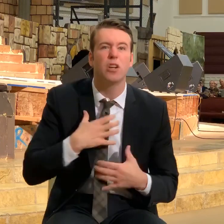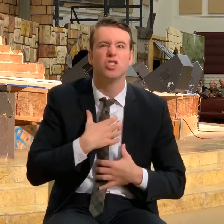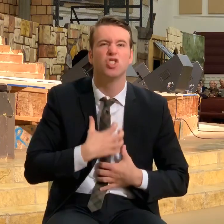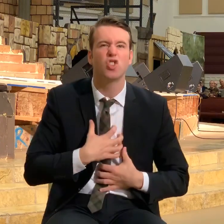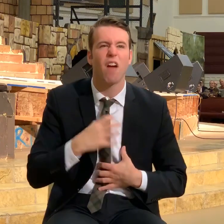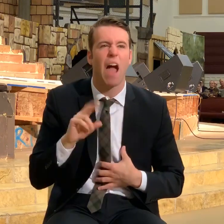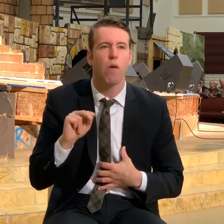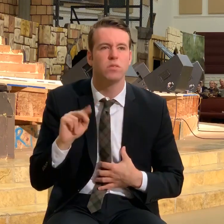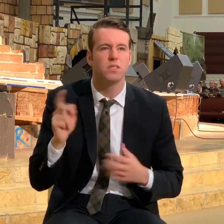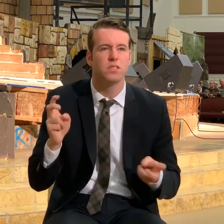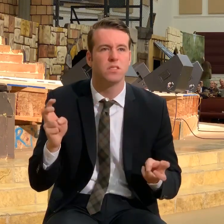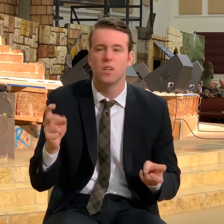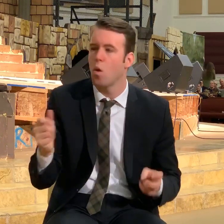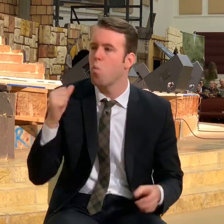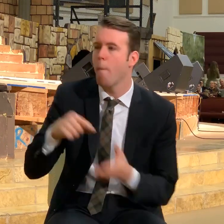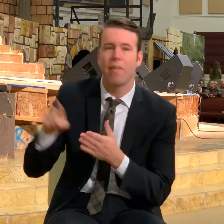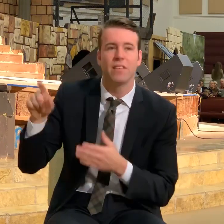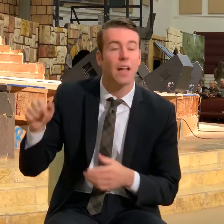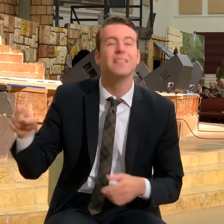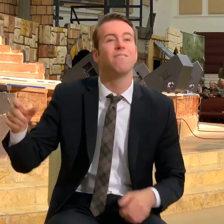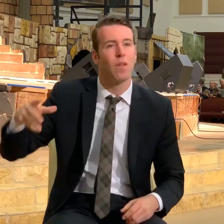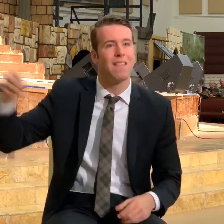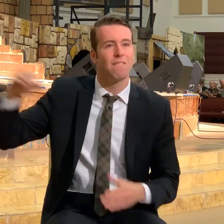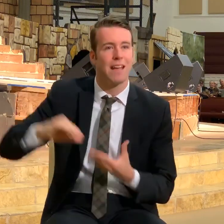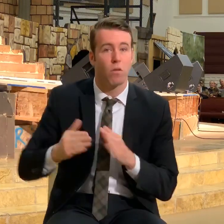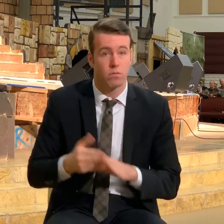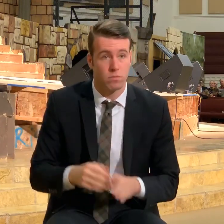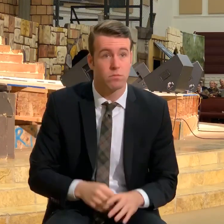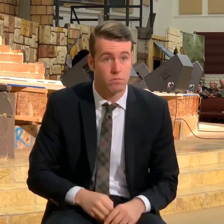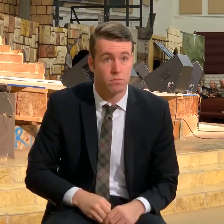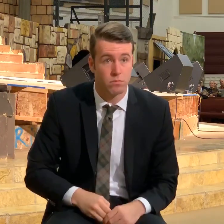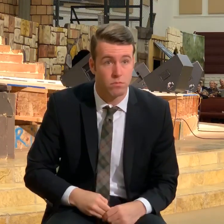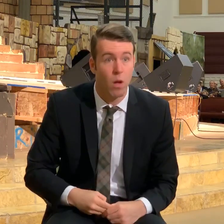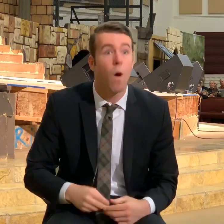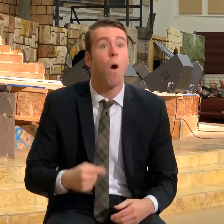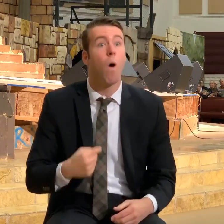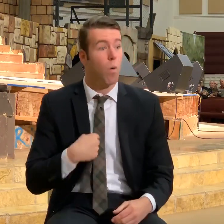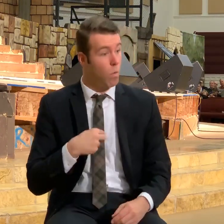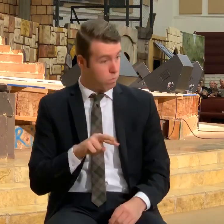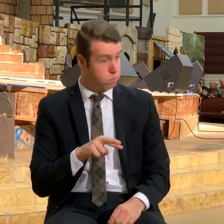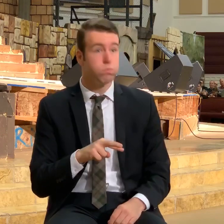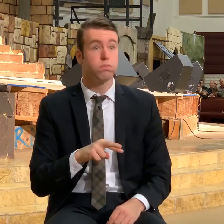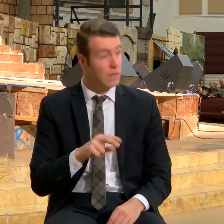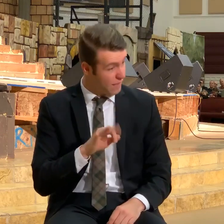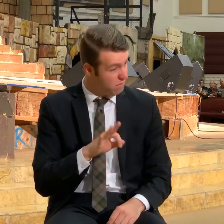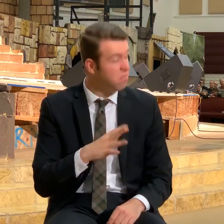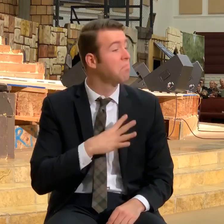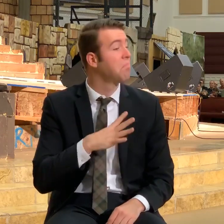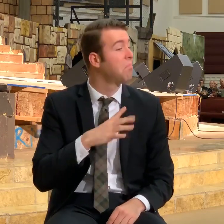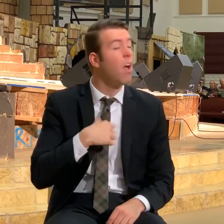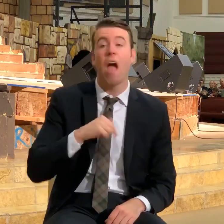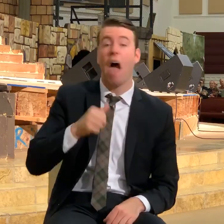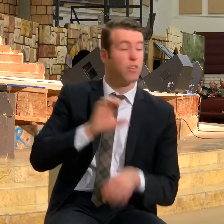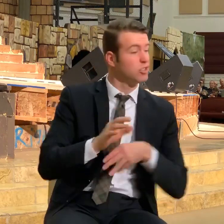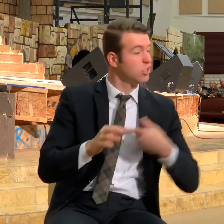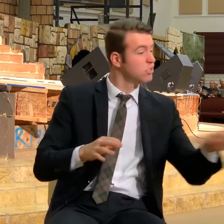out. And he had to leave town. Well, if it had been me, I wouldn't have waited around. I'd have gone across town and started another church or something, but I wouldn't have